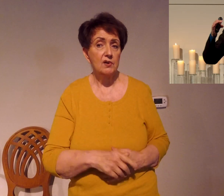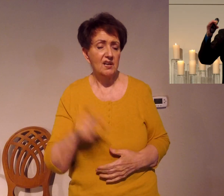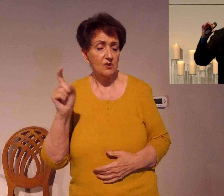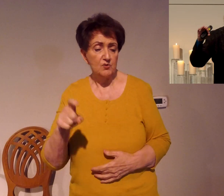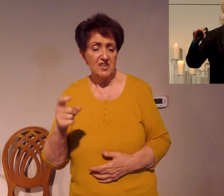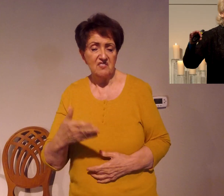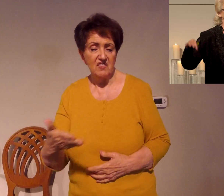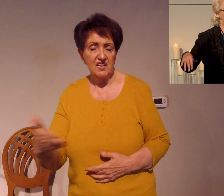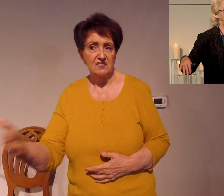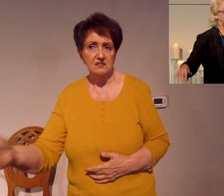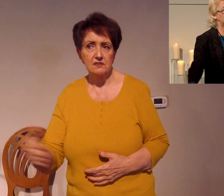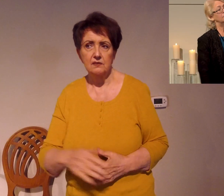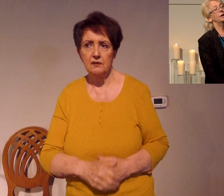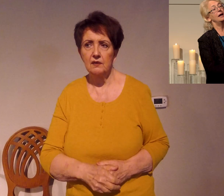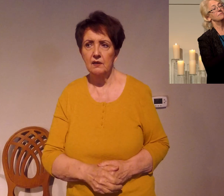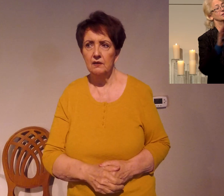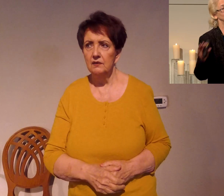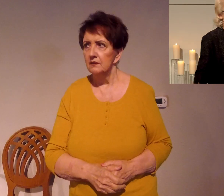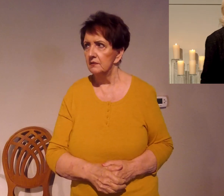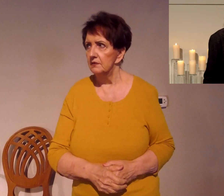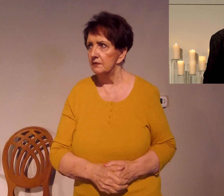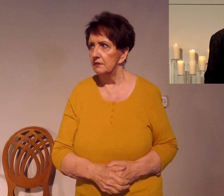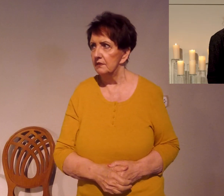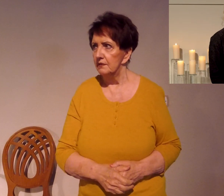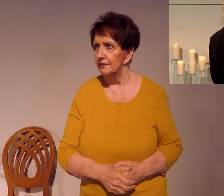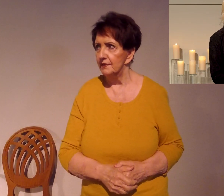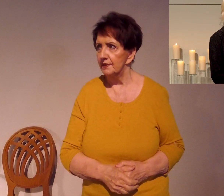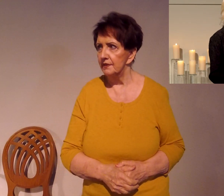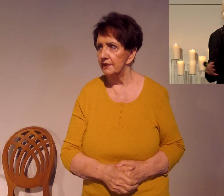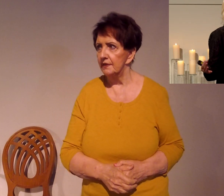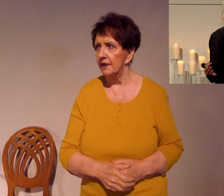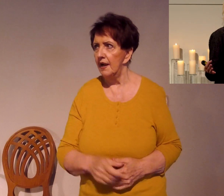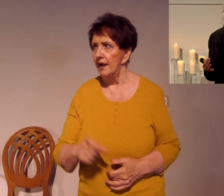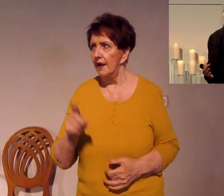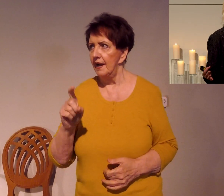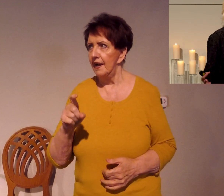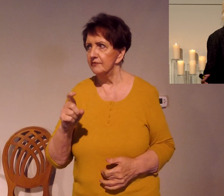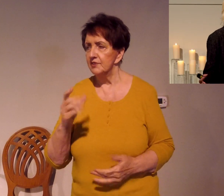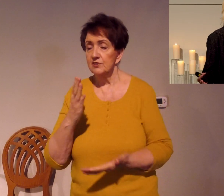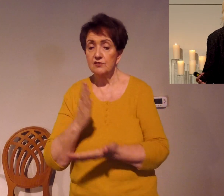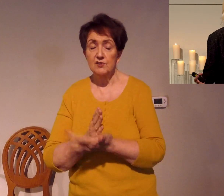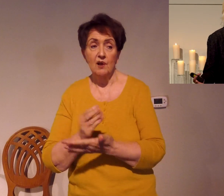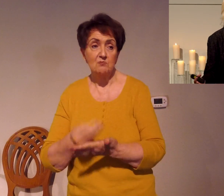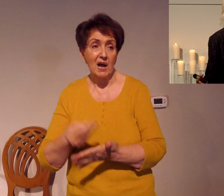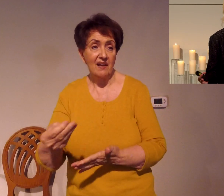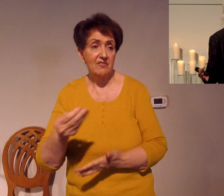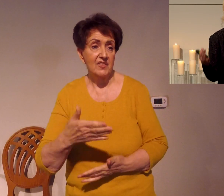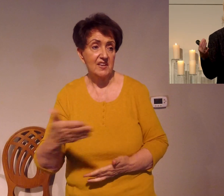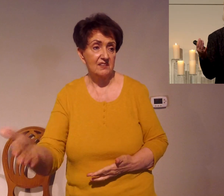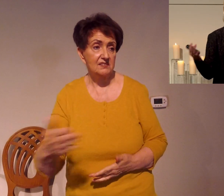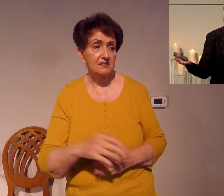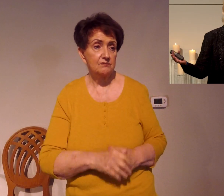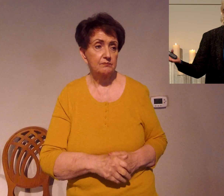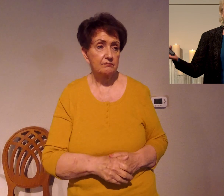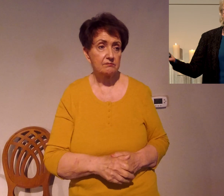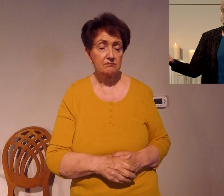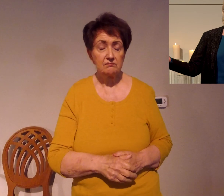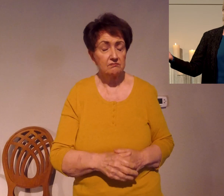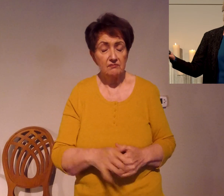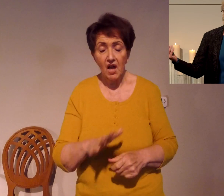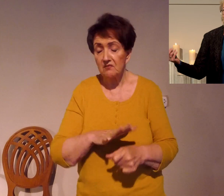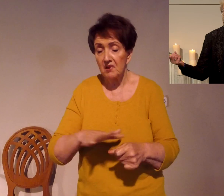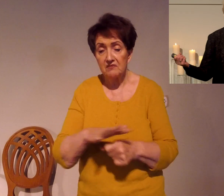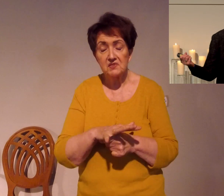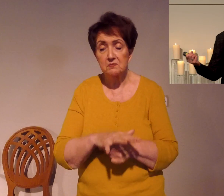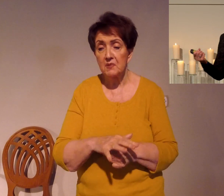stuff. Actually, I keep having to not buy things when I'm traveling because I have no place to put it, right? How many of us have finally decided we don't